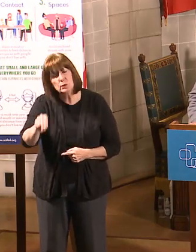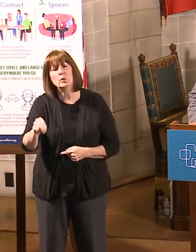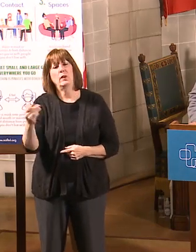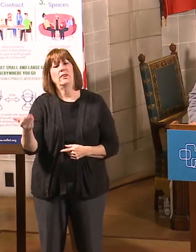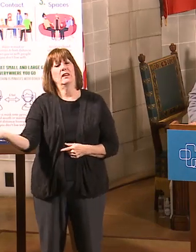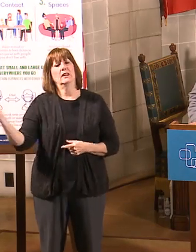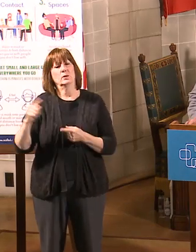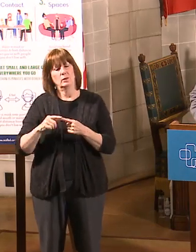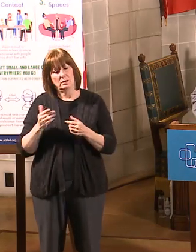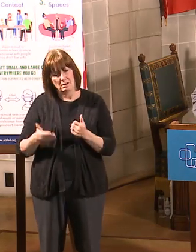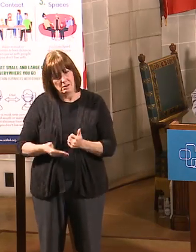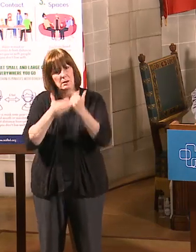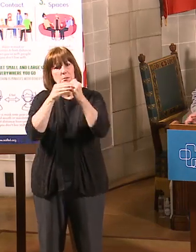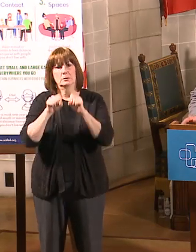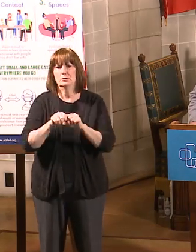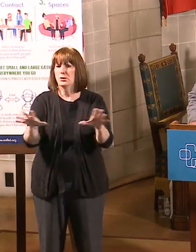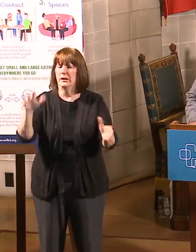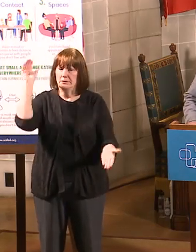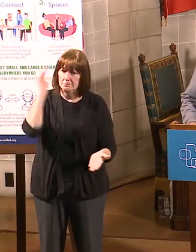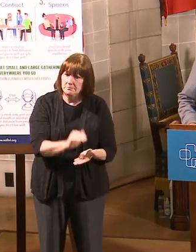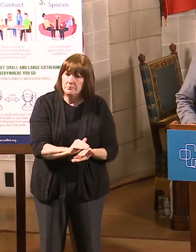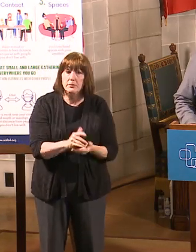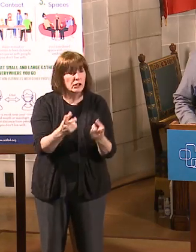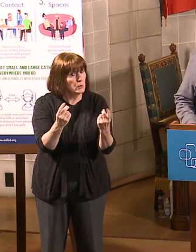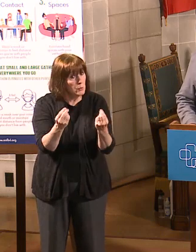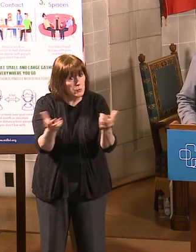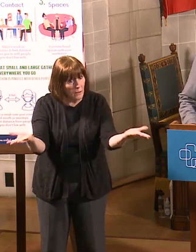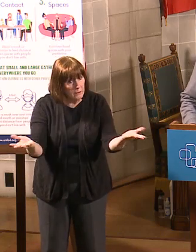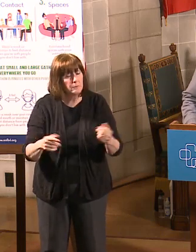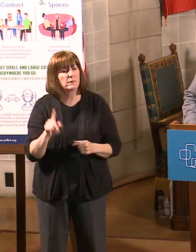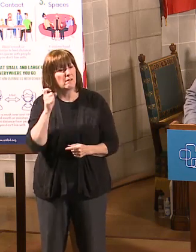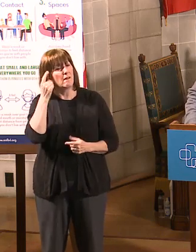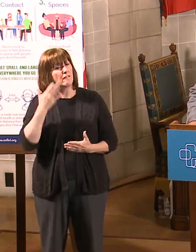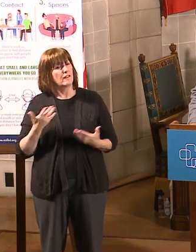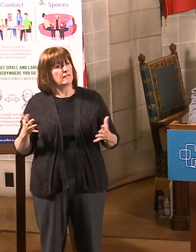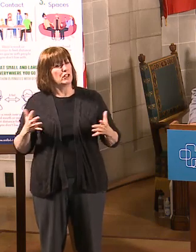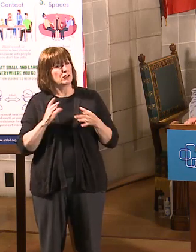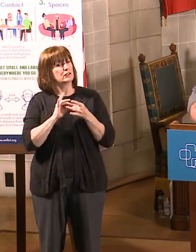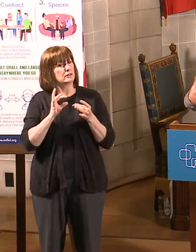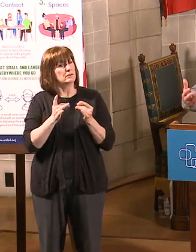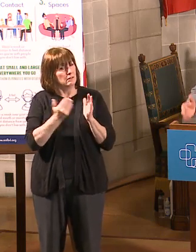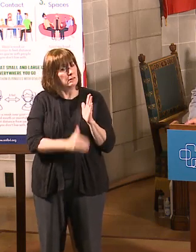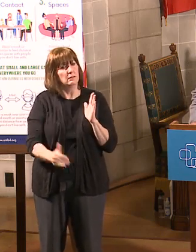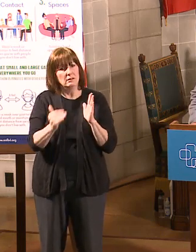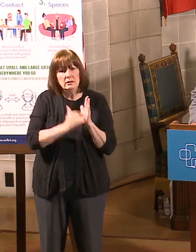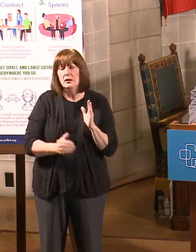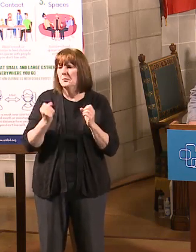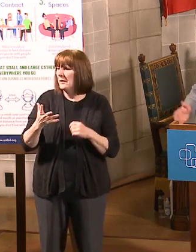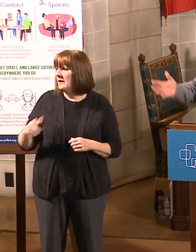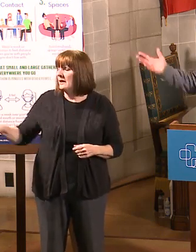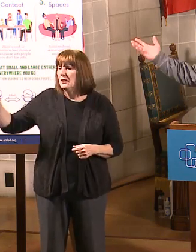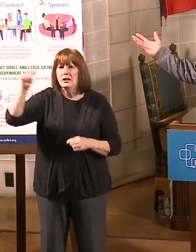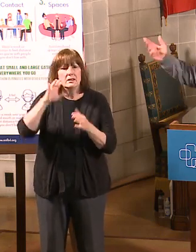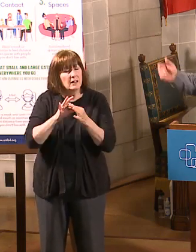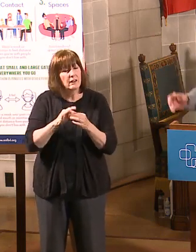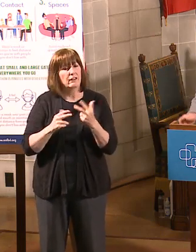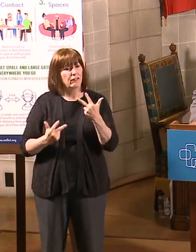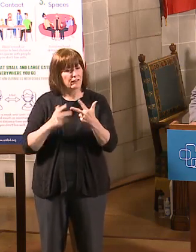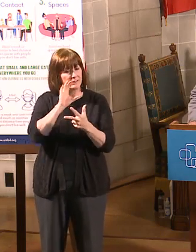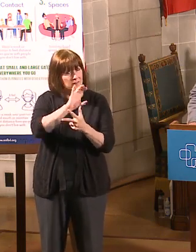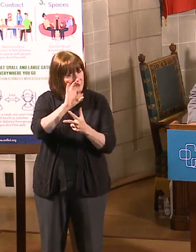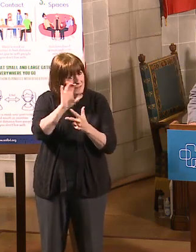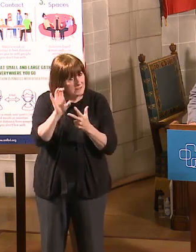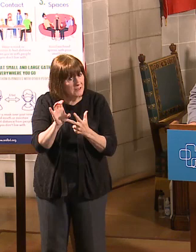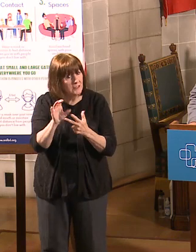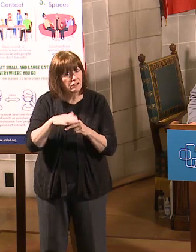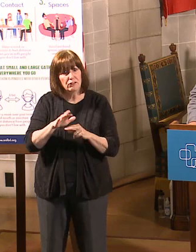that will help the spread. What can you do? The Governor has mentioned this over and over, and many other people have too. You've got the 3 C's